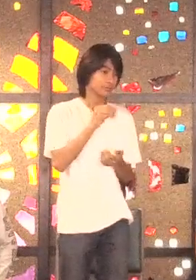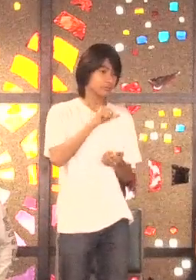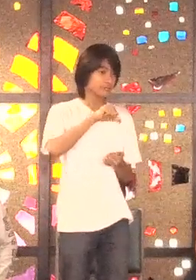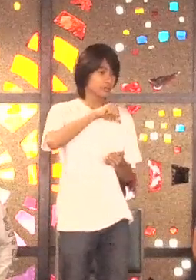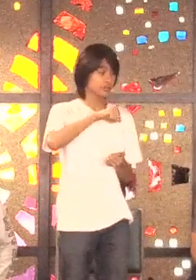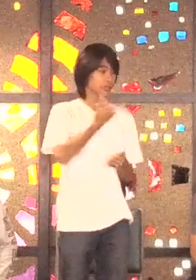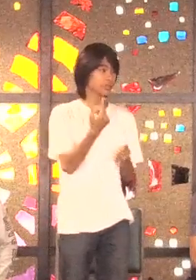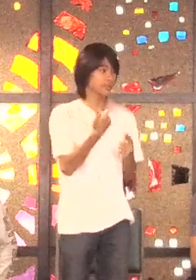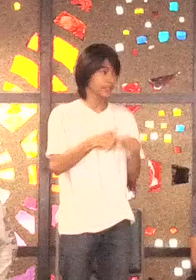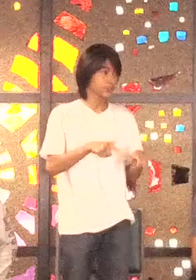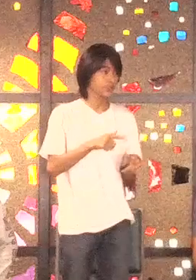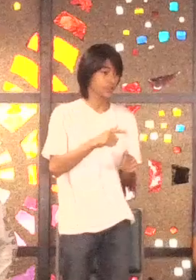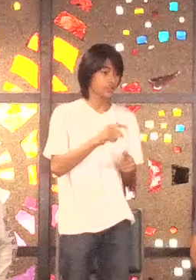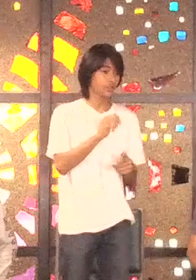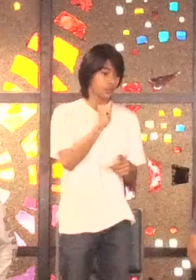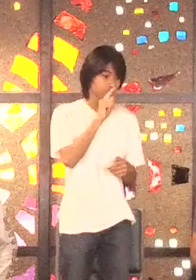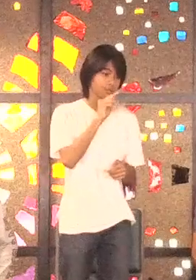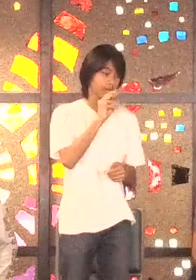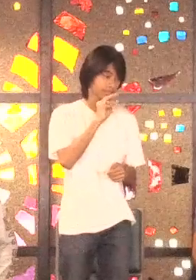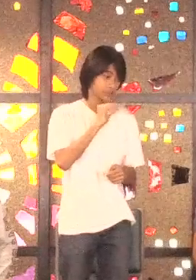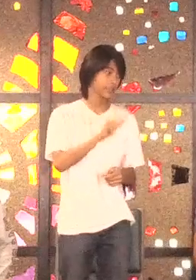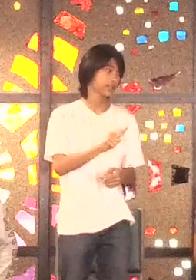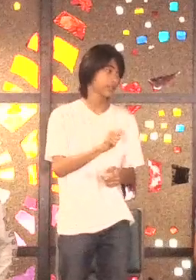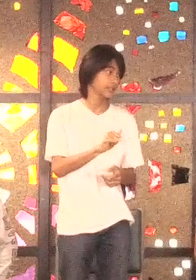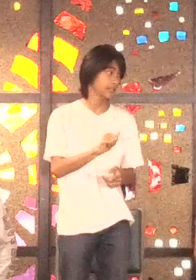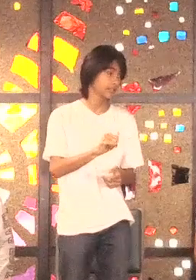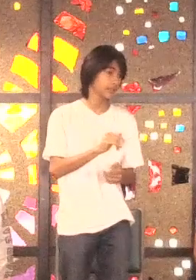learn language